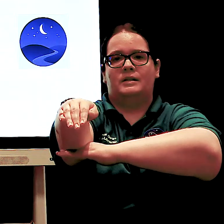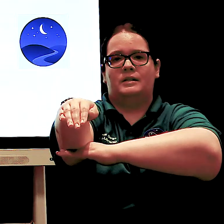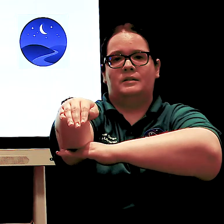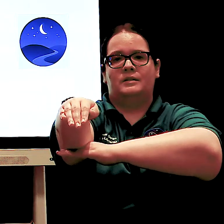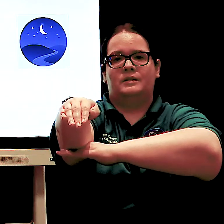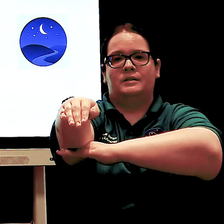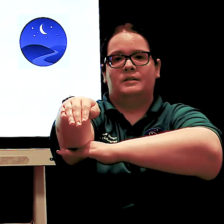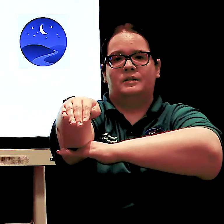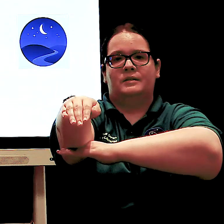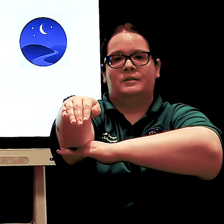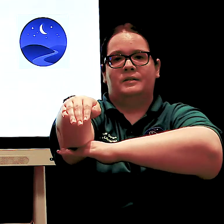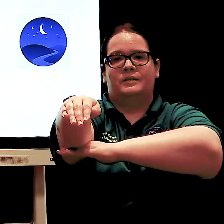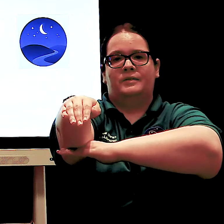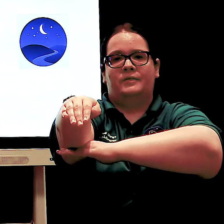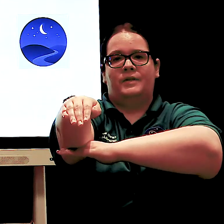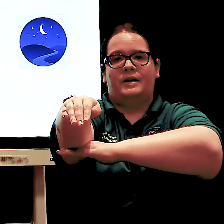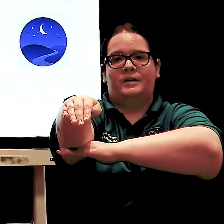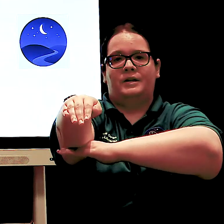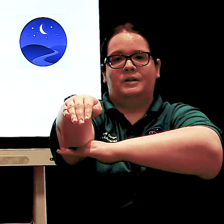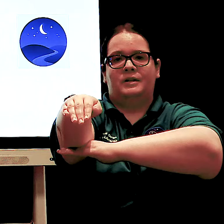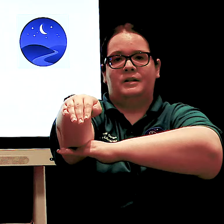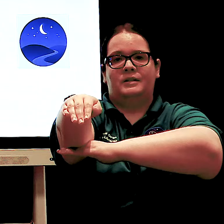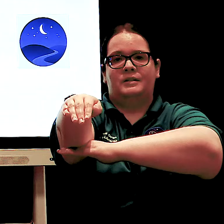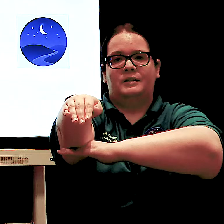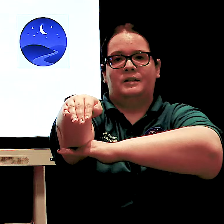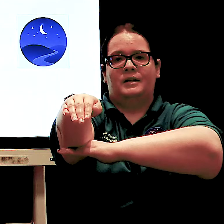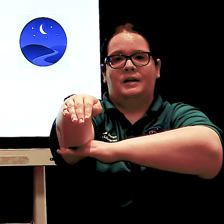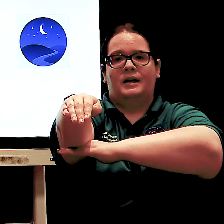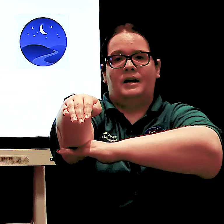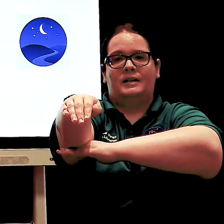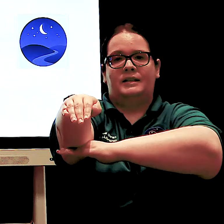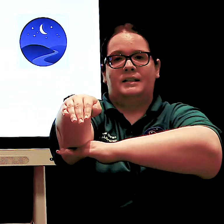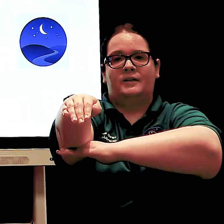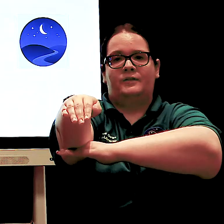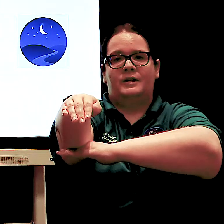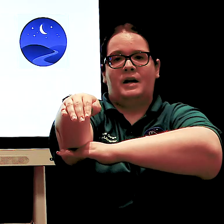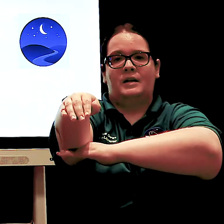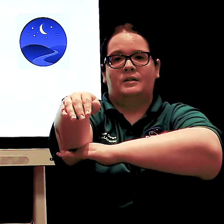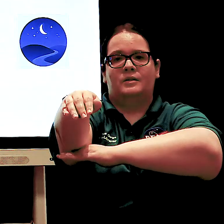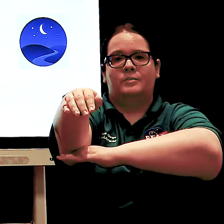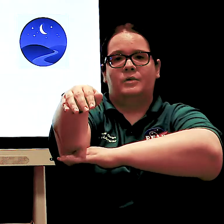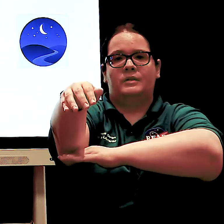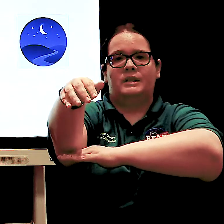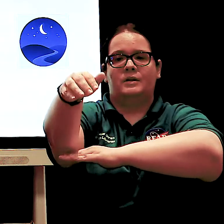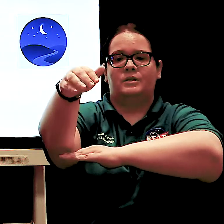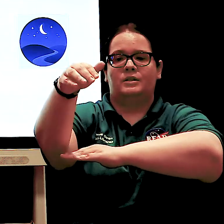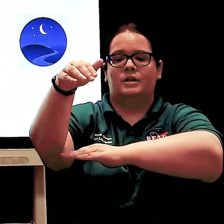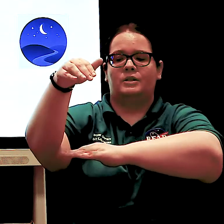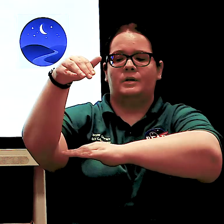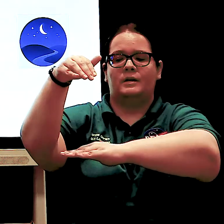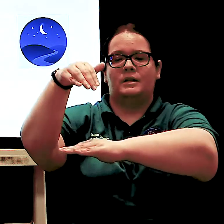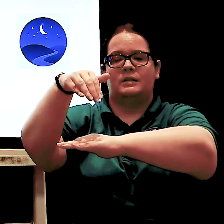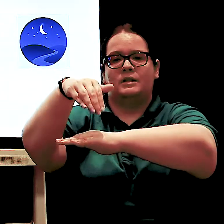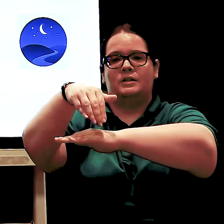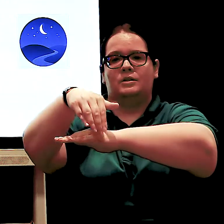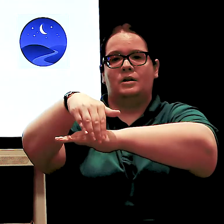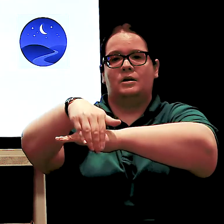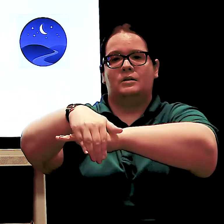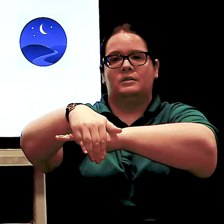horizon. Very good. And the sign for night, the moon is out, the stars are out, and the sun is gone,